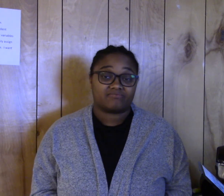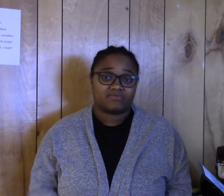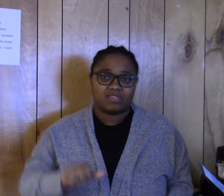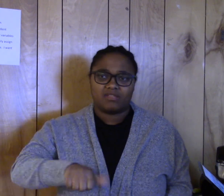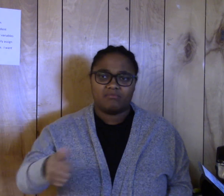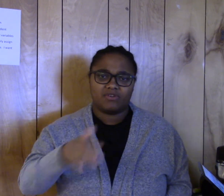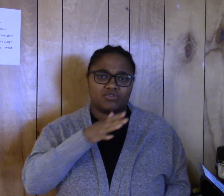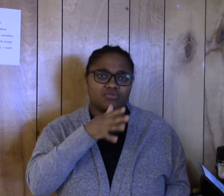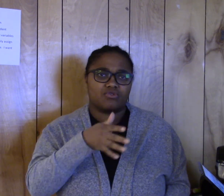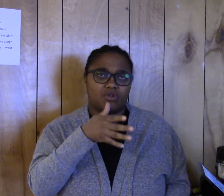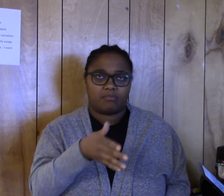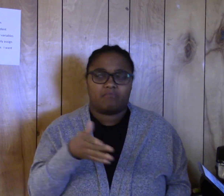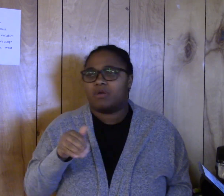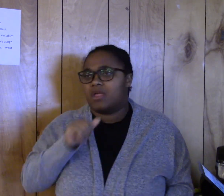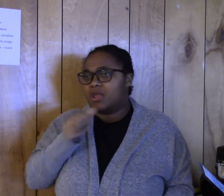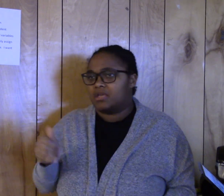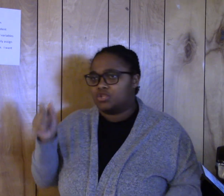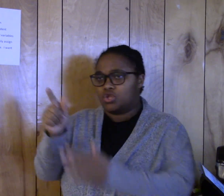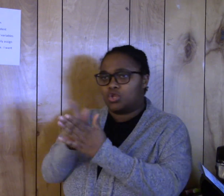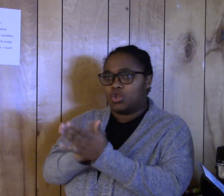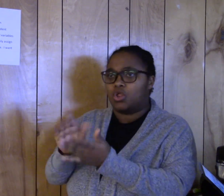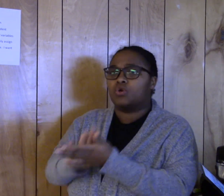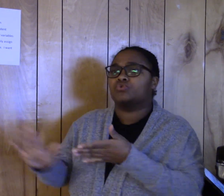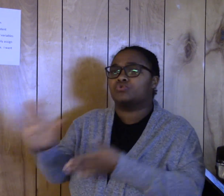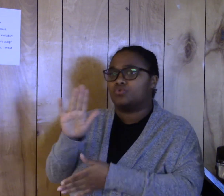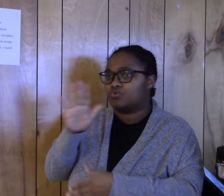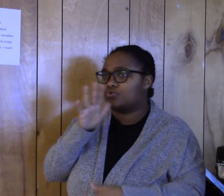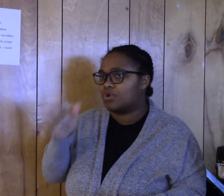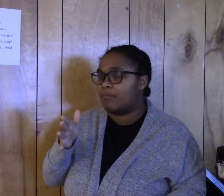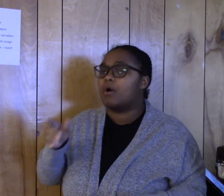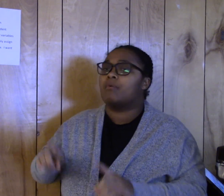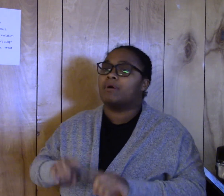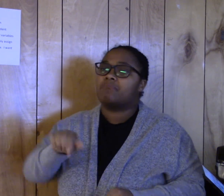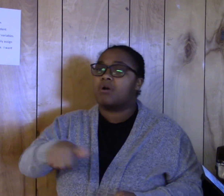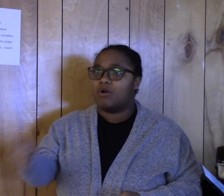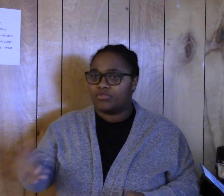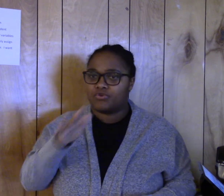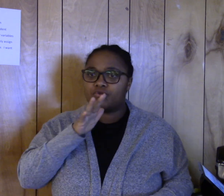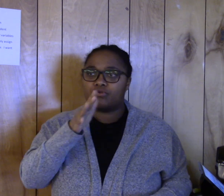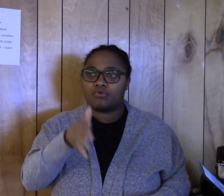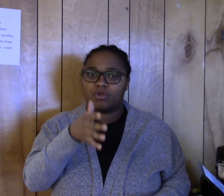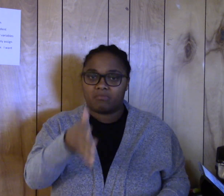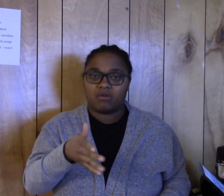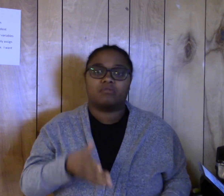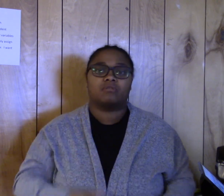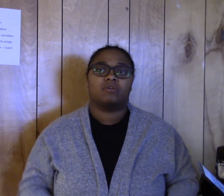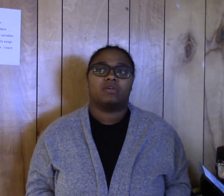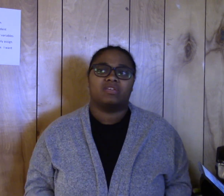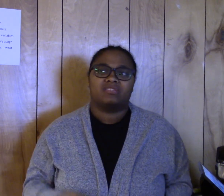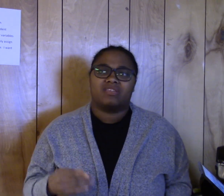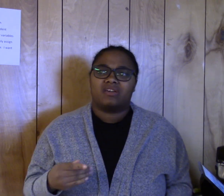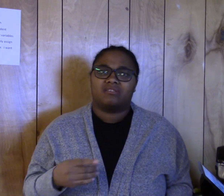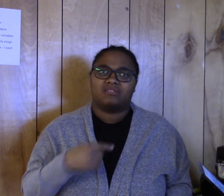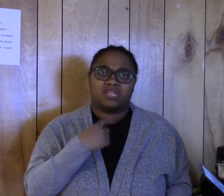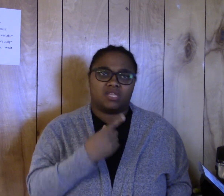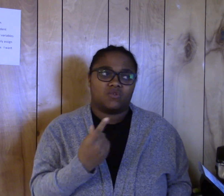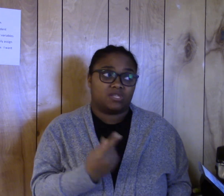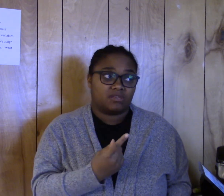her about, you know, she wants me to go to law school, I don't really want to. And she said, honey, you do what you think is